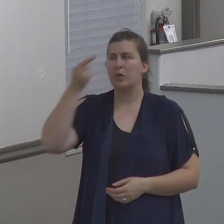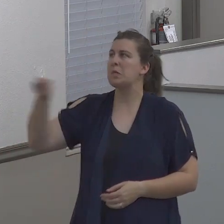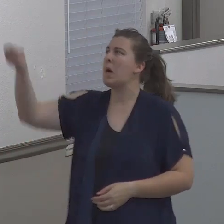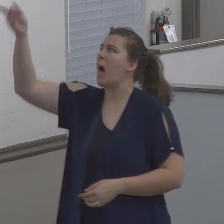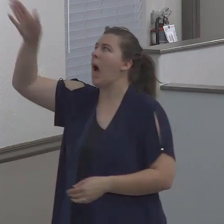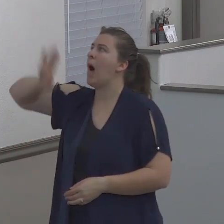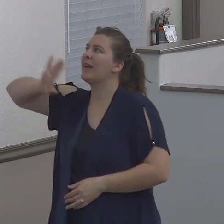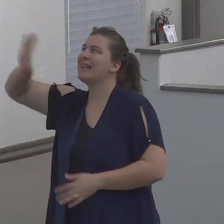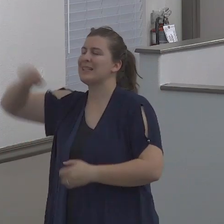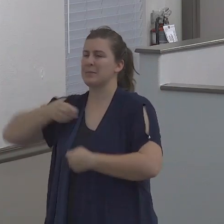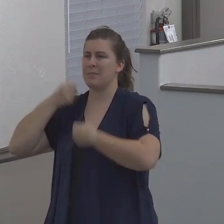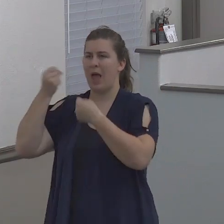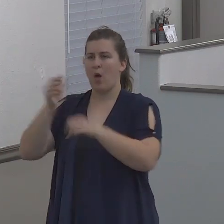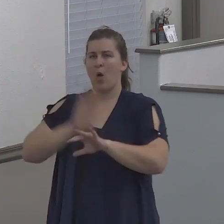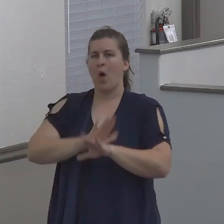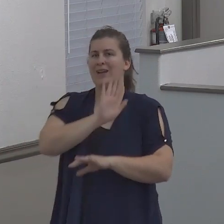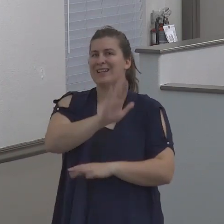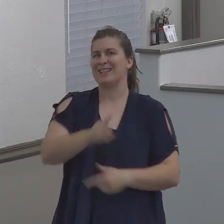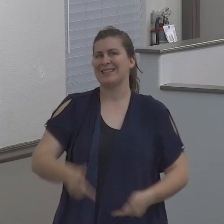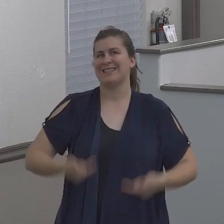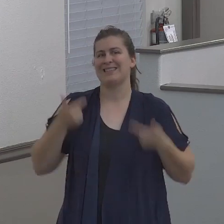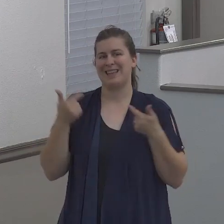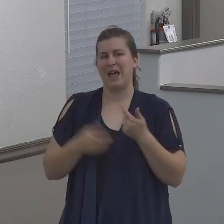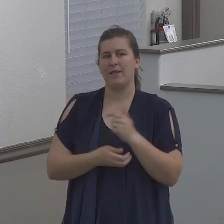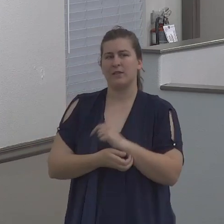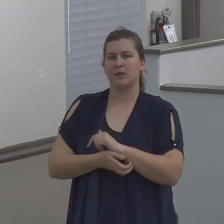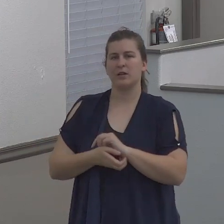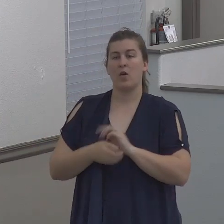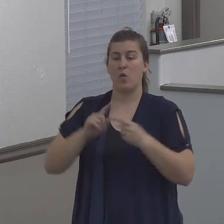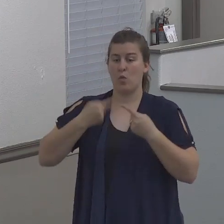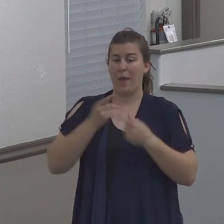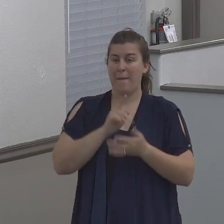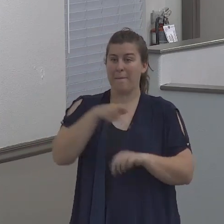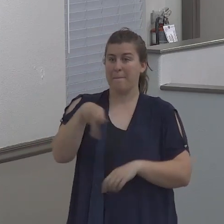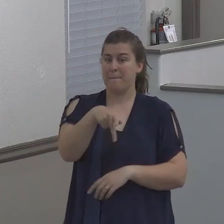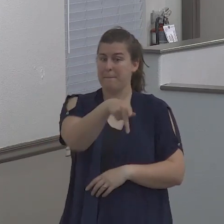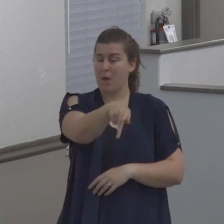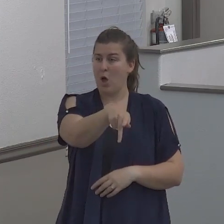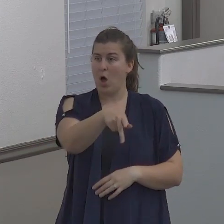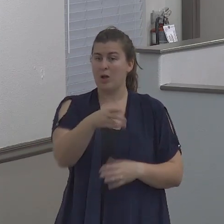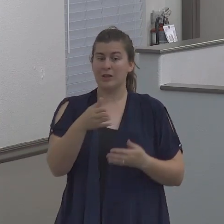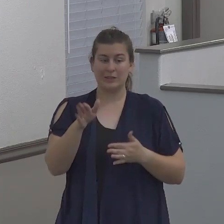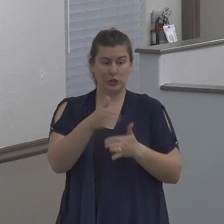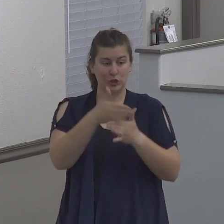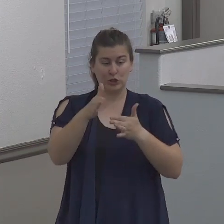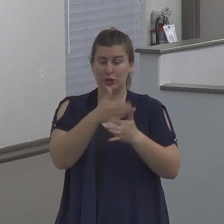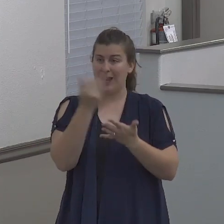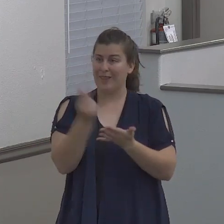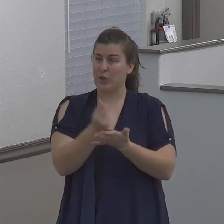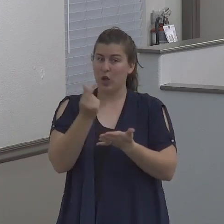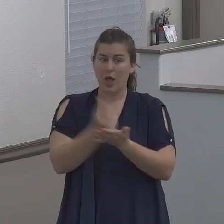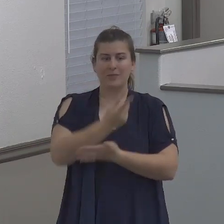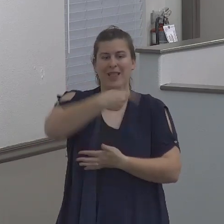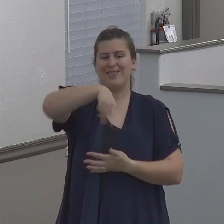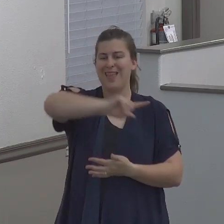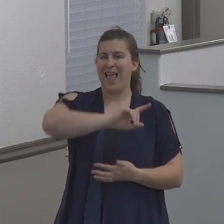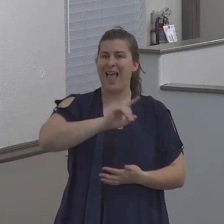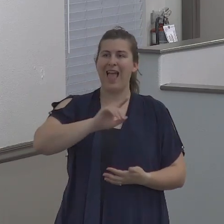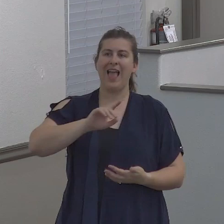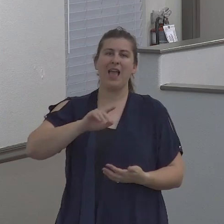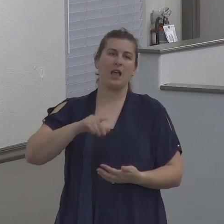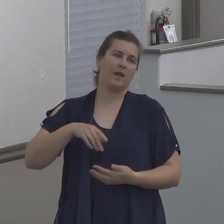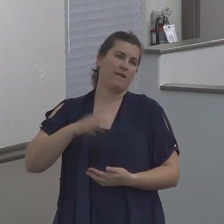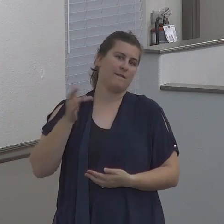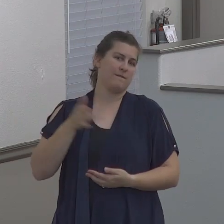He knew exactly what it was to have the power of God on his life. When he talked to people, when he shared the gospel with